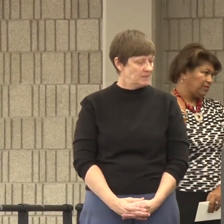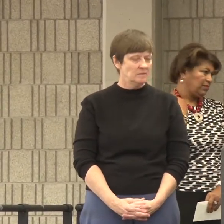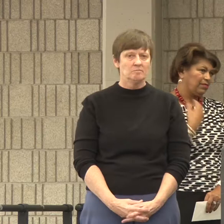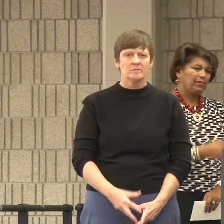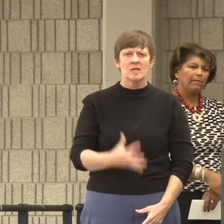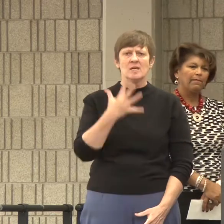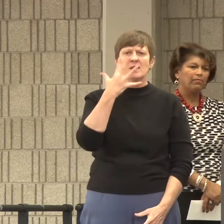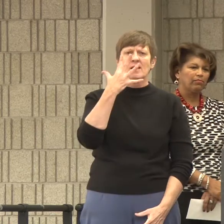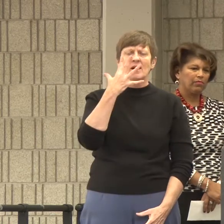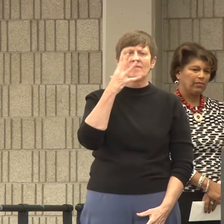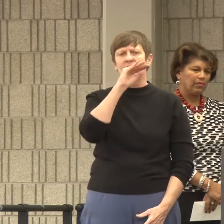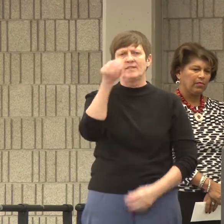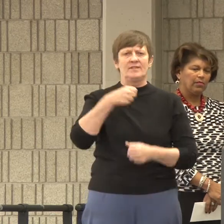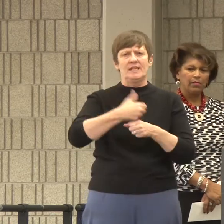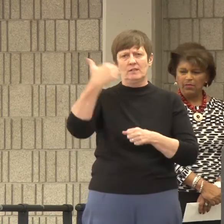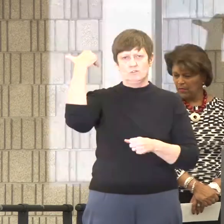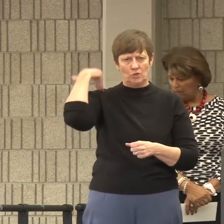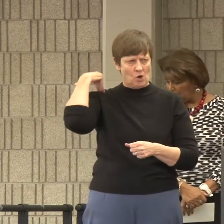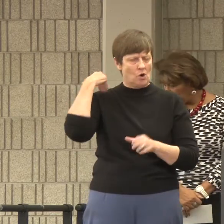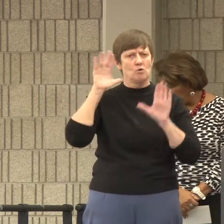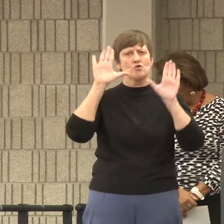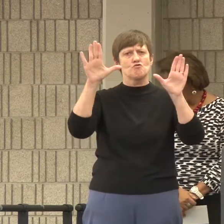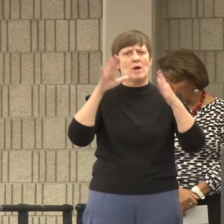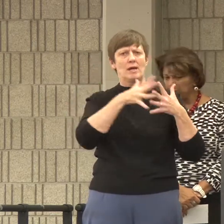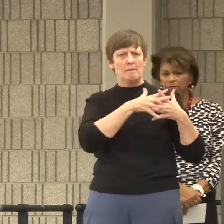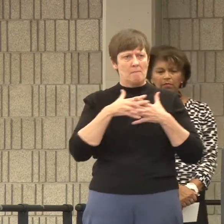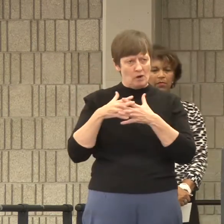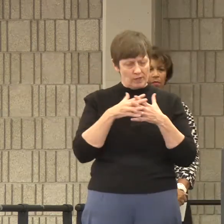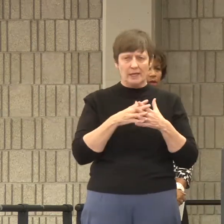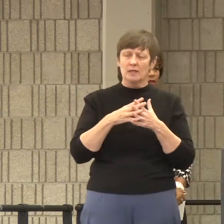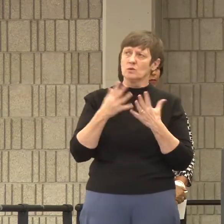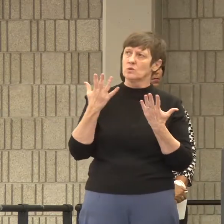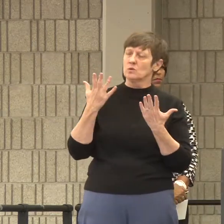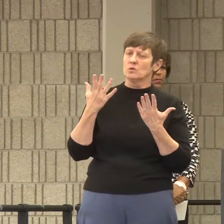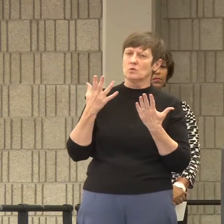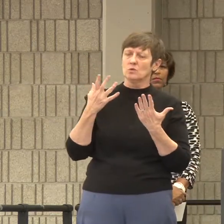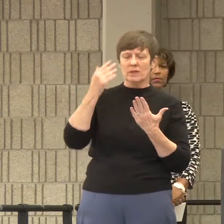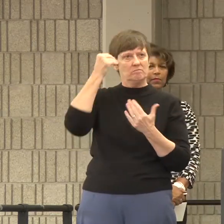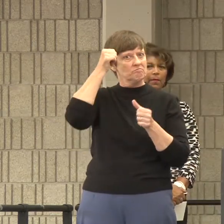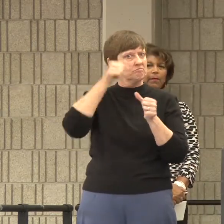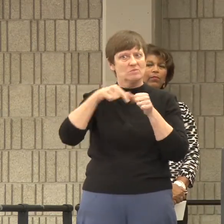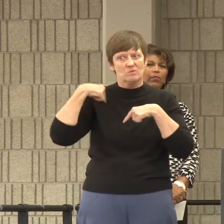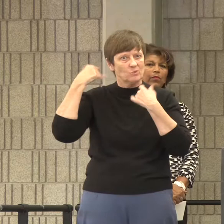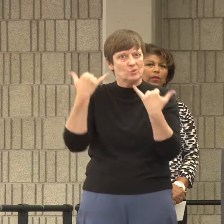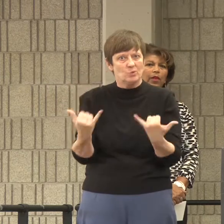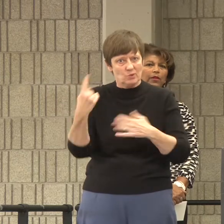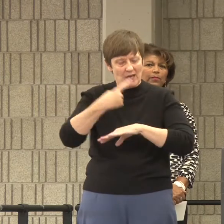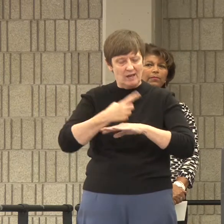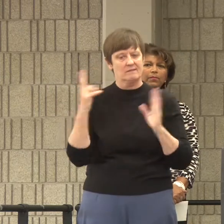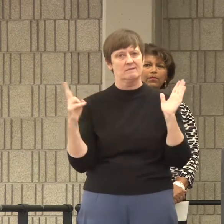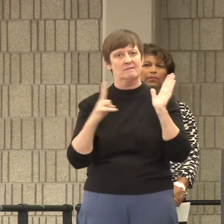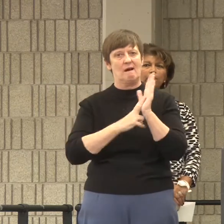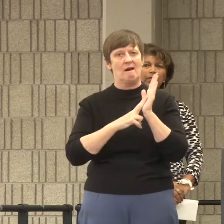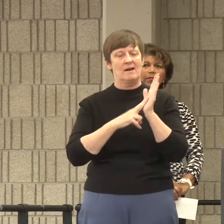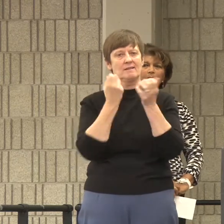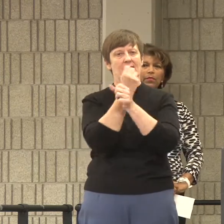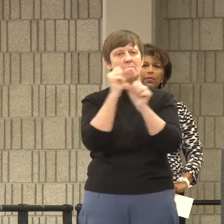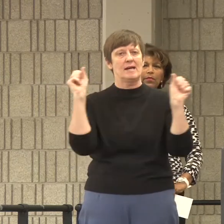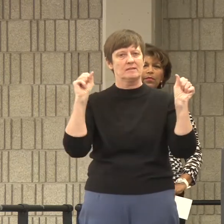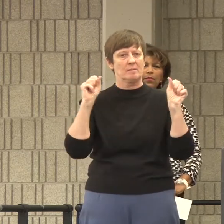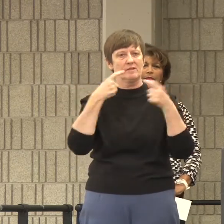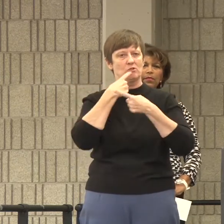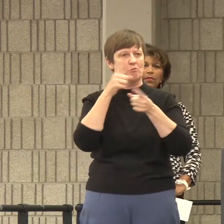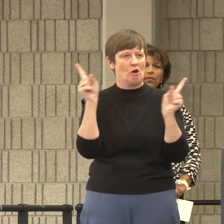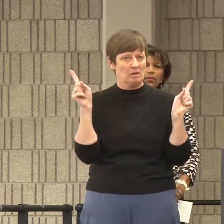Five score years ago, a great American in whose symbolic shadow we stand today signed the Emancipation Proclamation. But 100 years